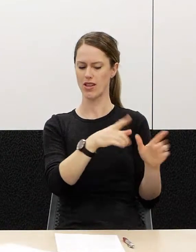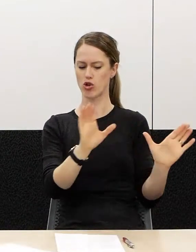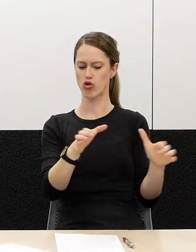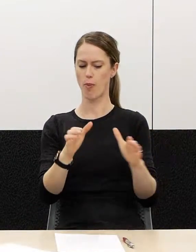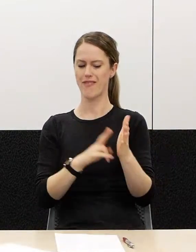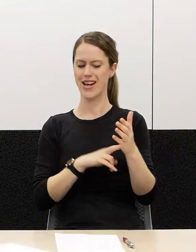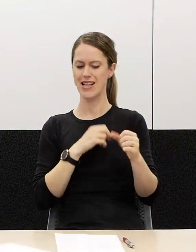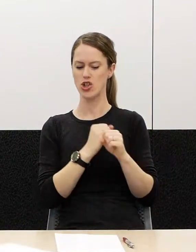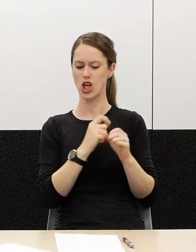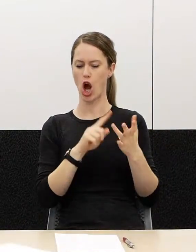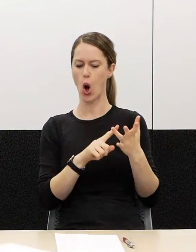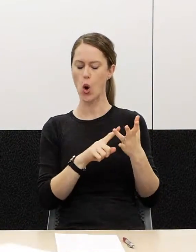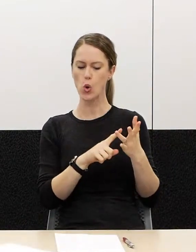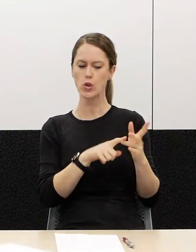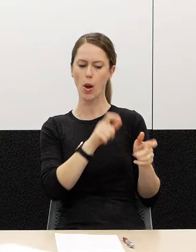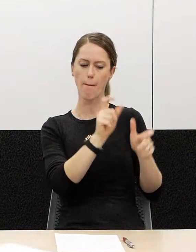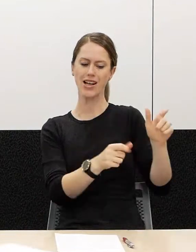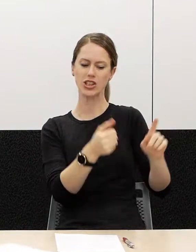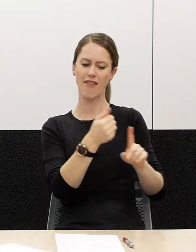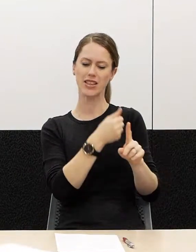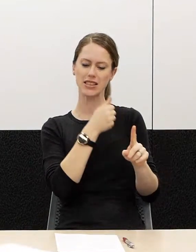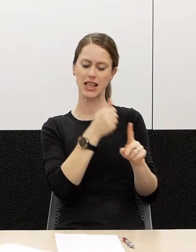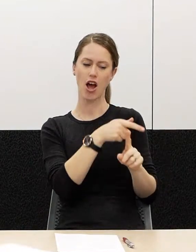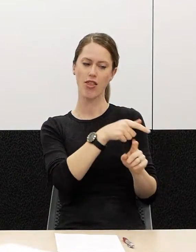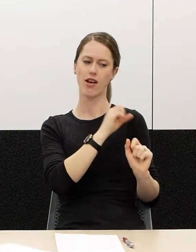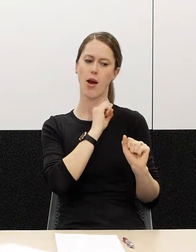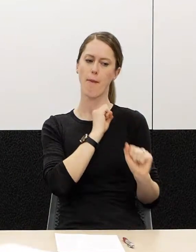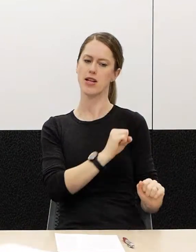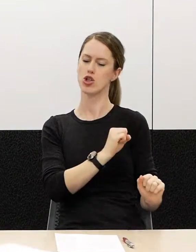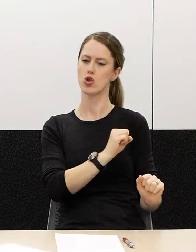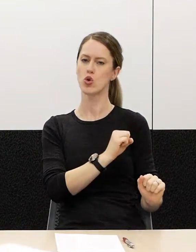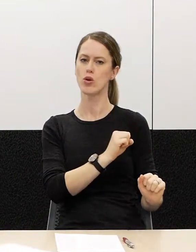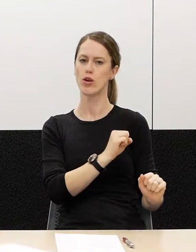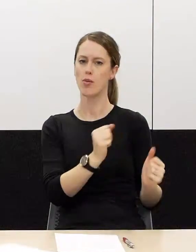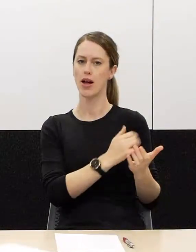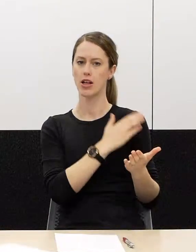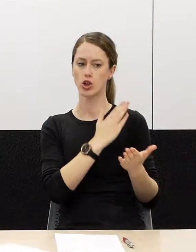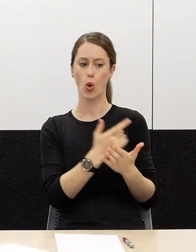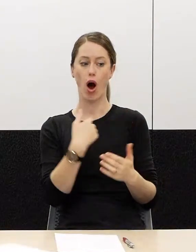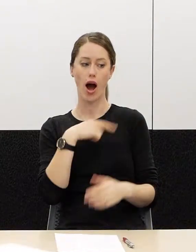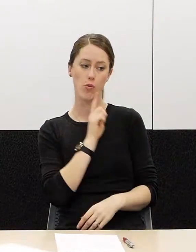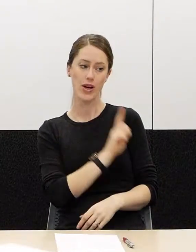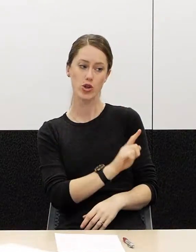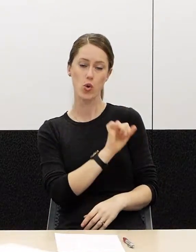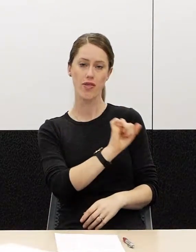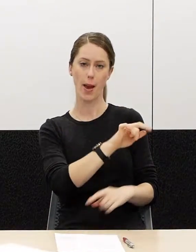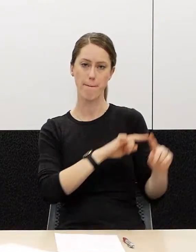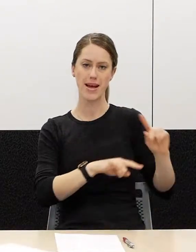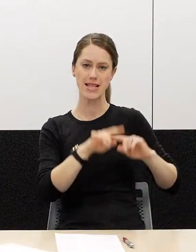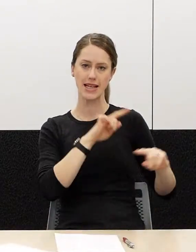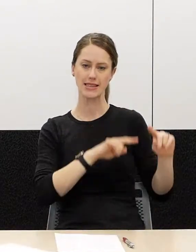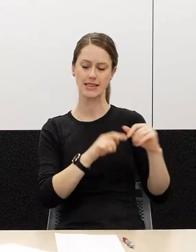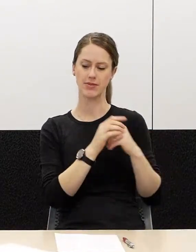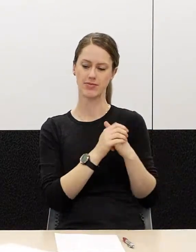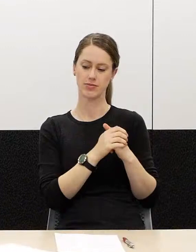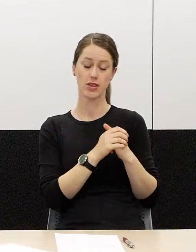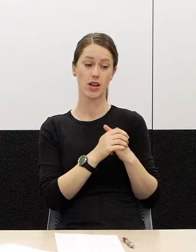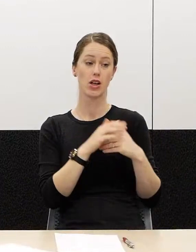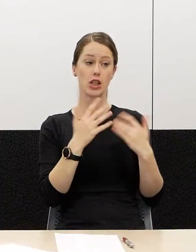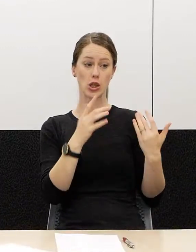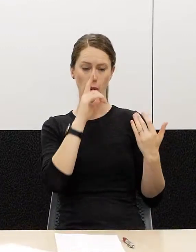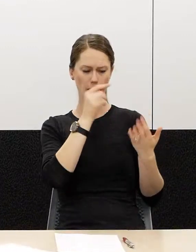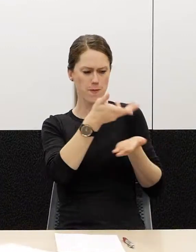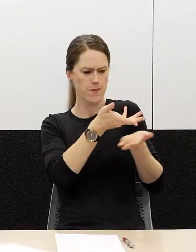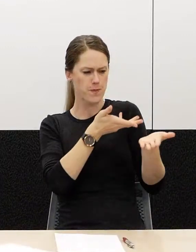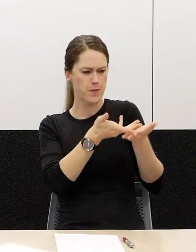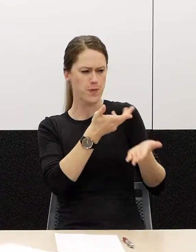NGOs, patient advocacy groups, and I committed to make sure that I attended their meetings so that we could be